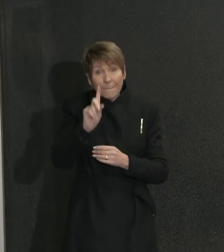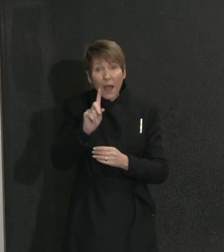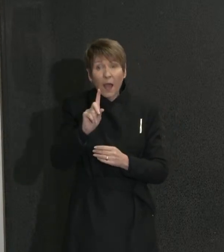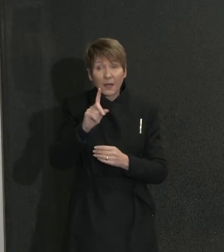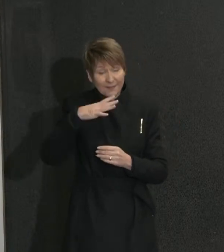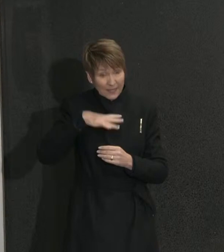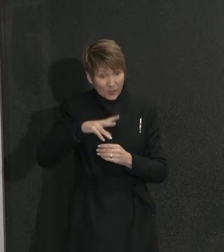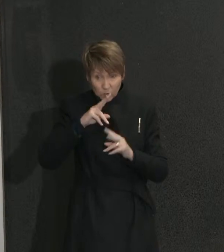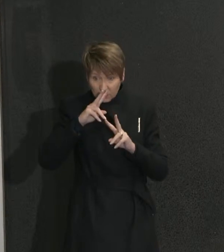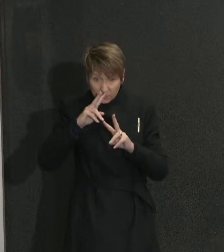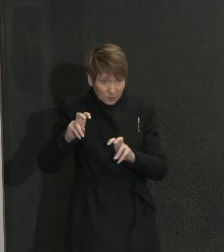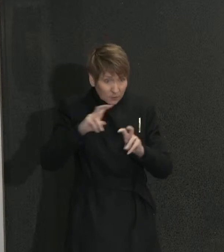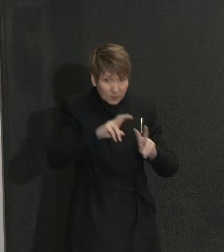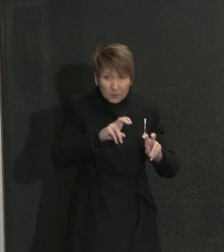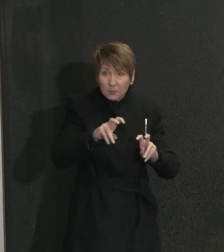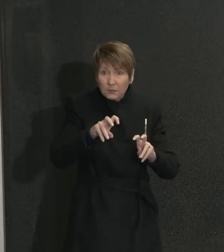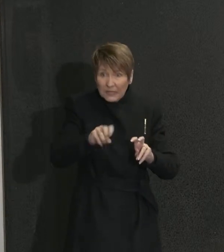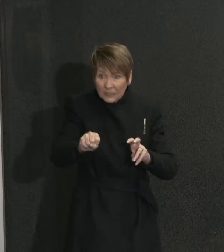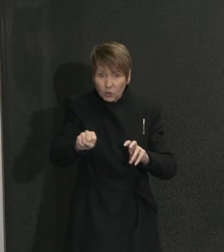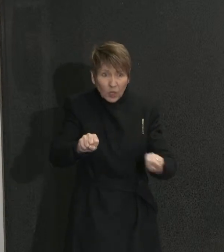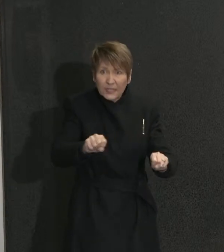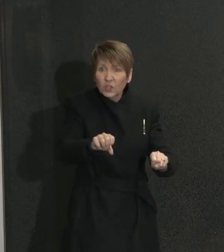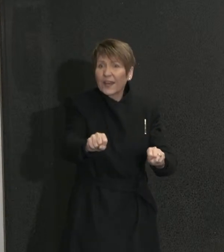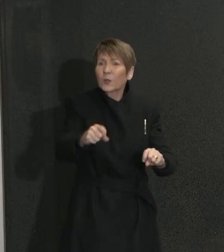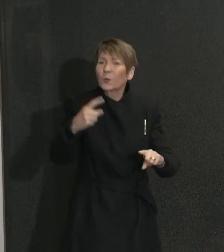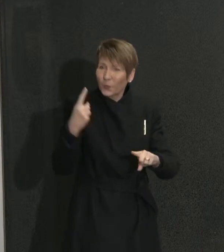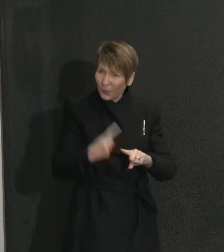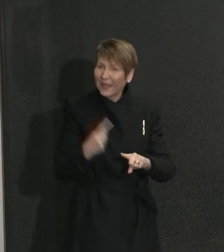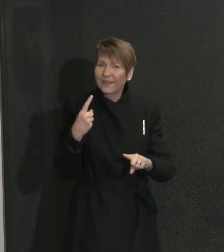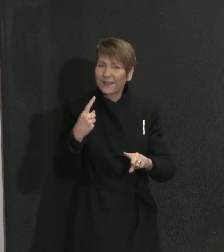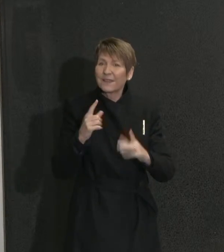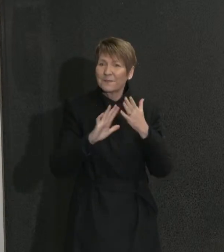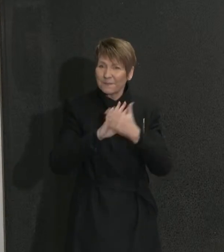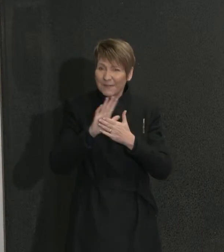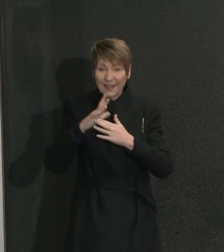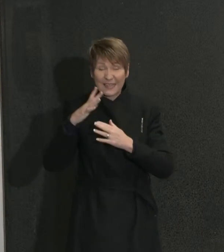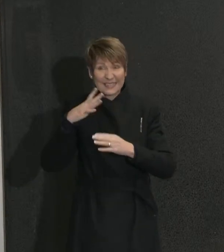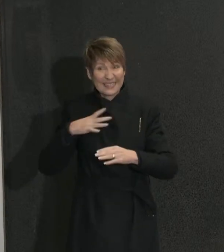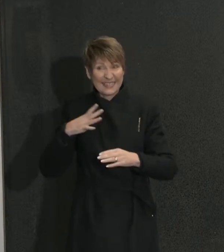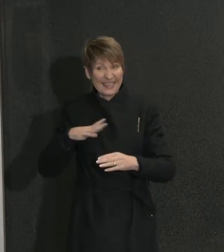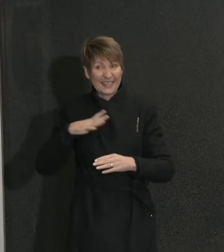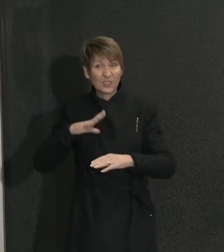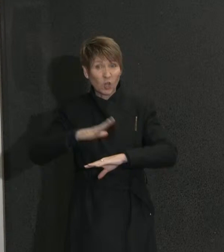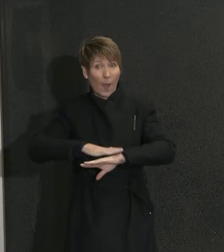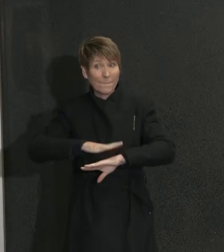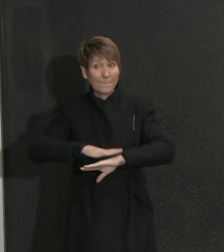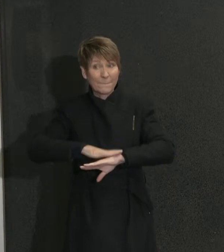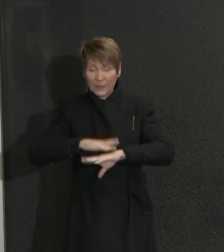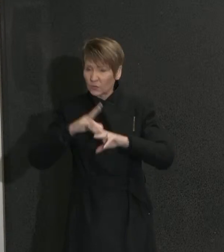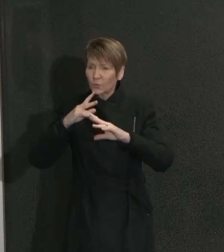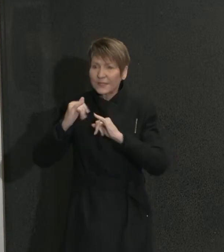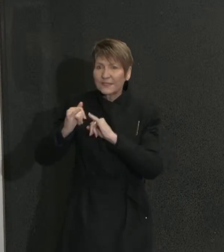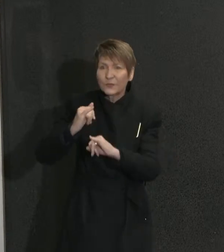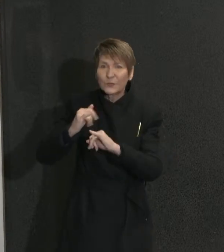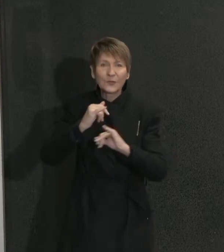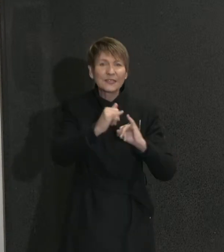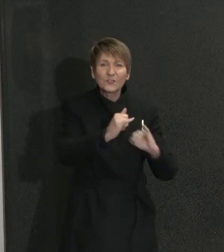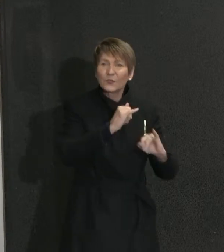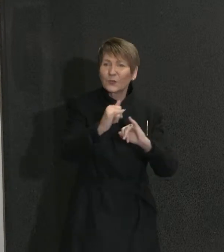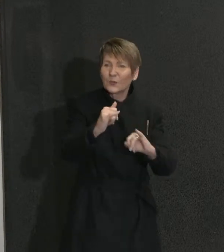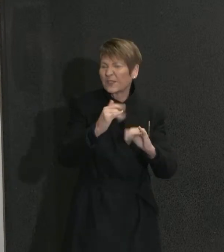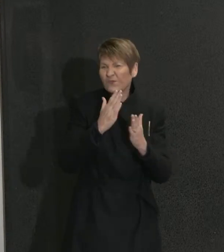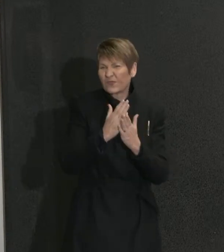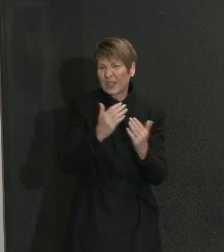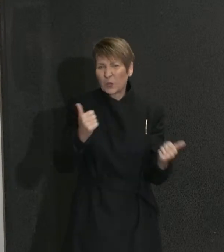find them. We want to find them quickly. And our contact tracers are doing a great job, and so are those Victorians who are getting tested and coming forward and being part of this